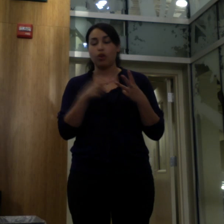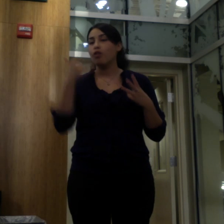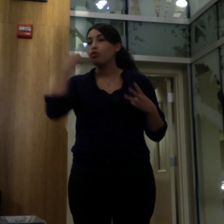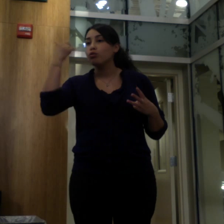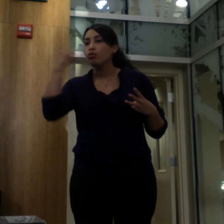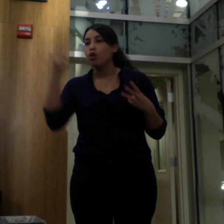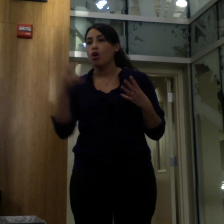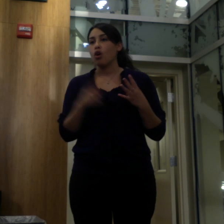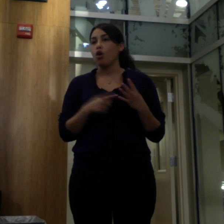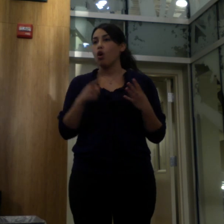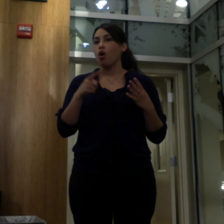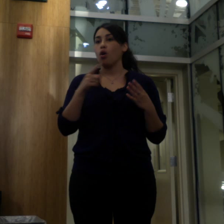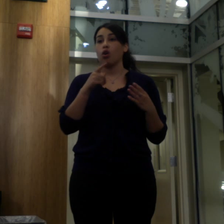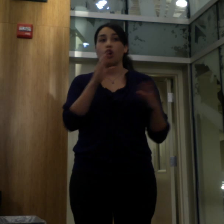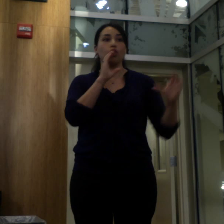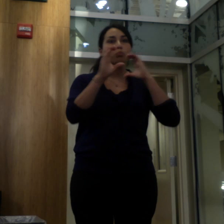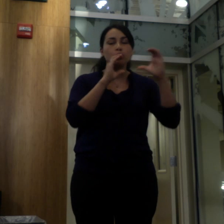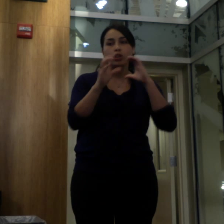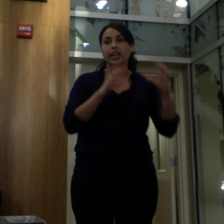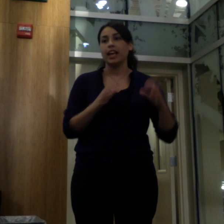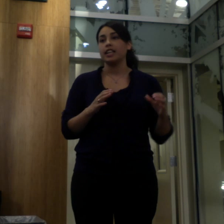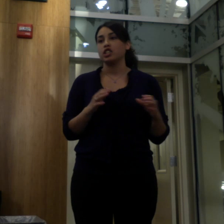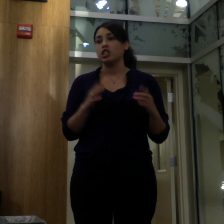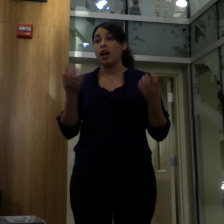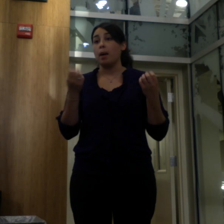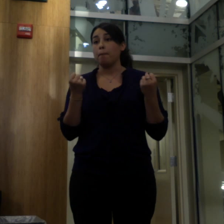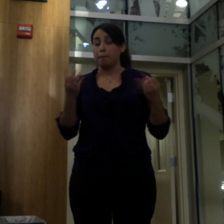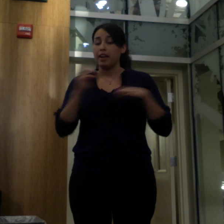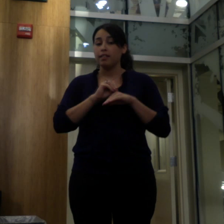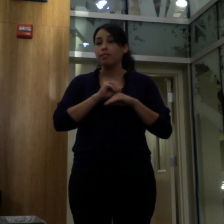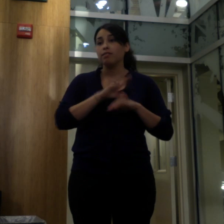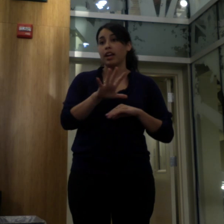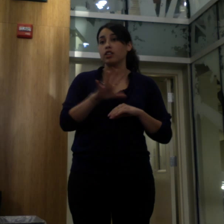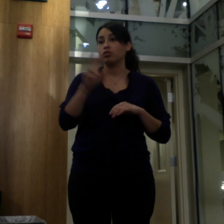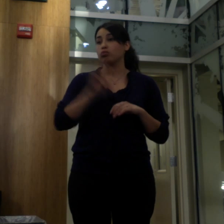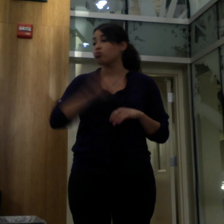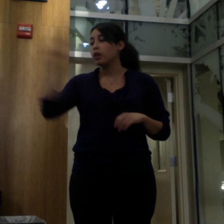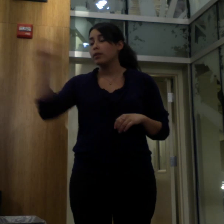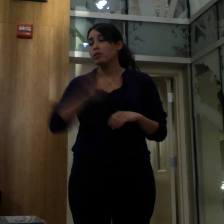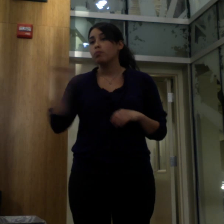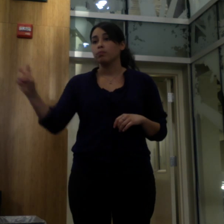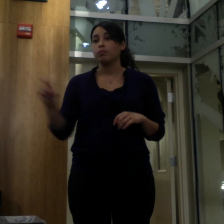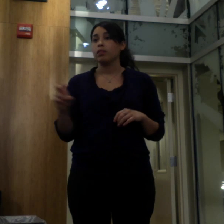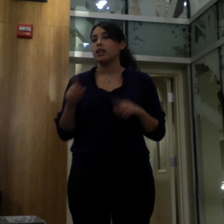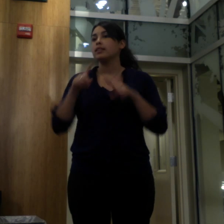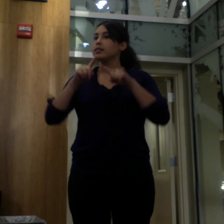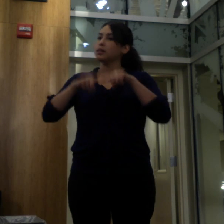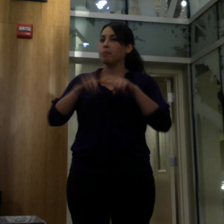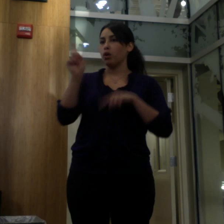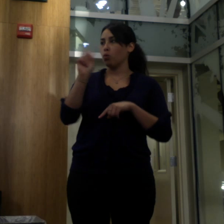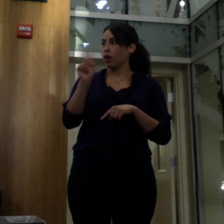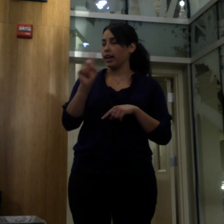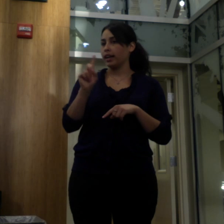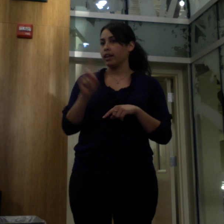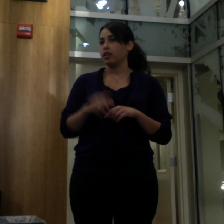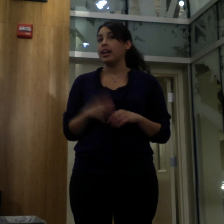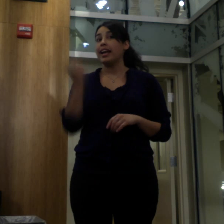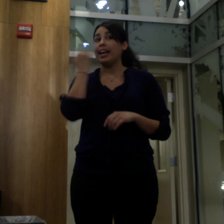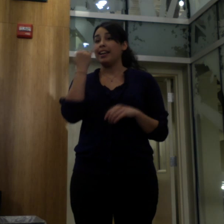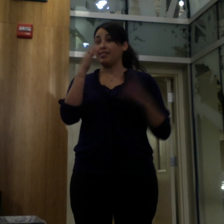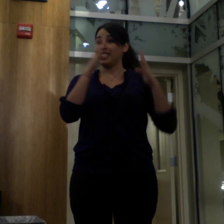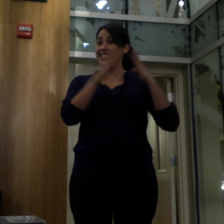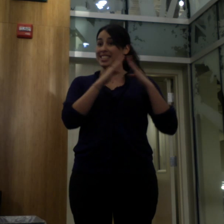phones, our means of communication, it affects transportation, depending on where you are. If you're in a city